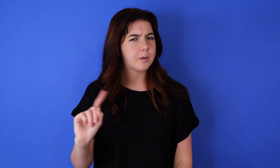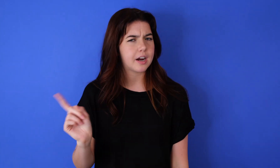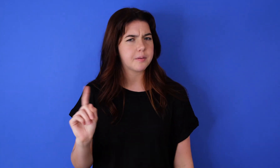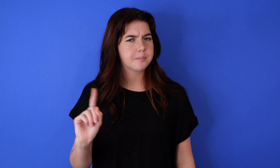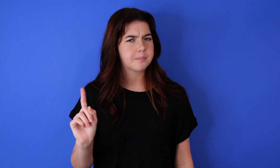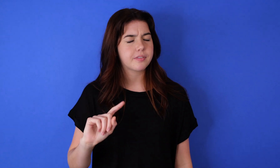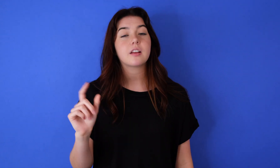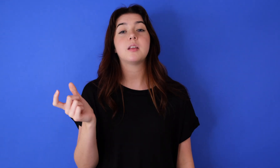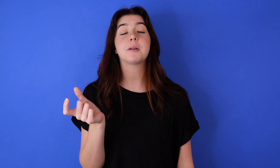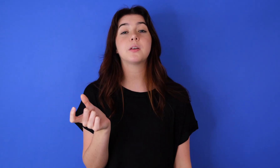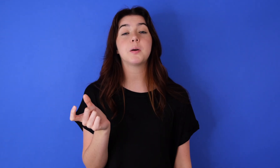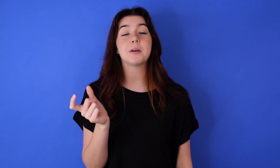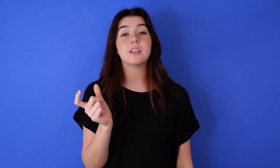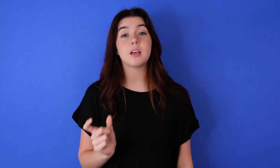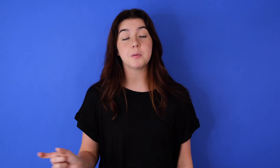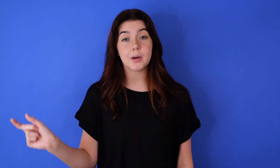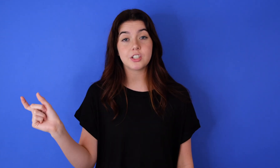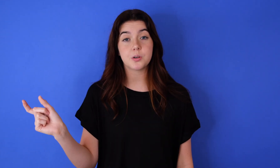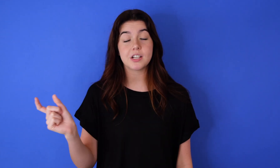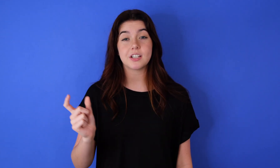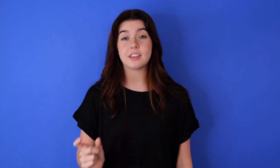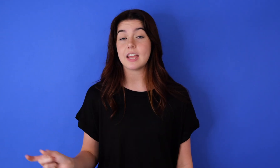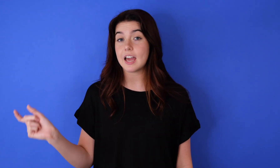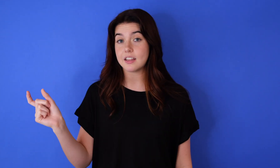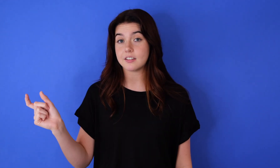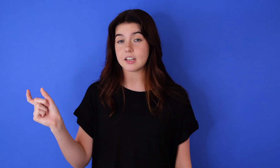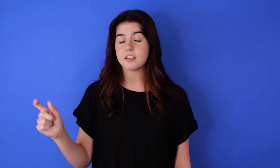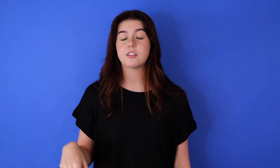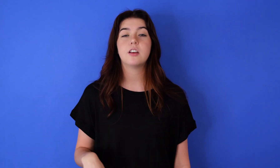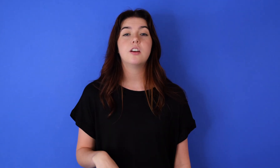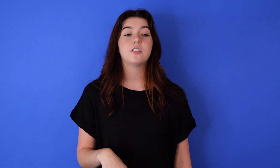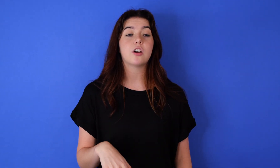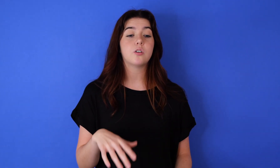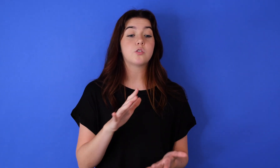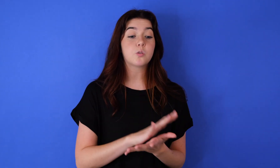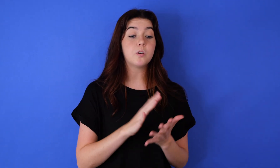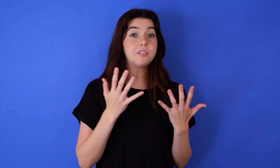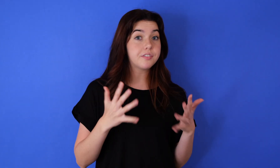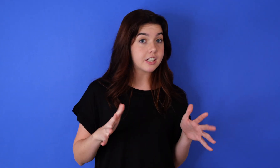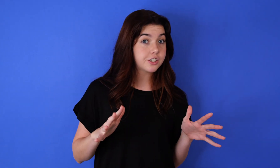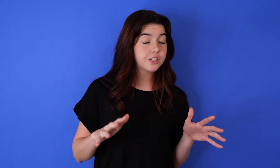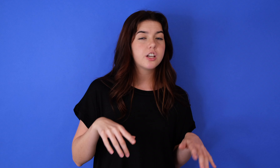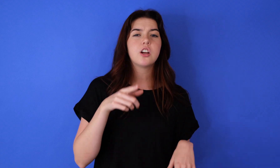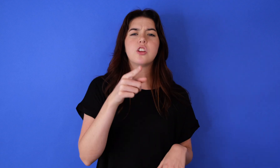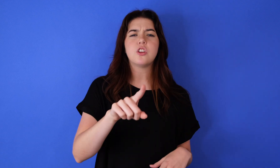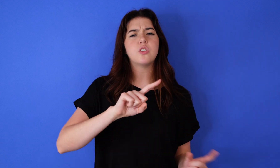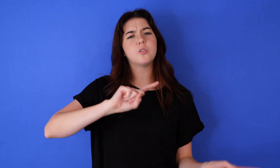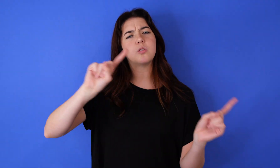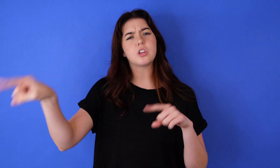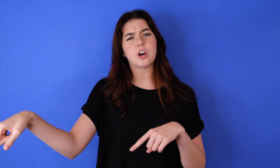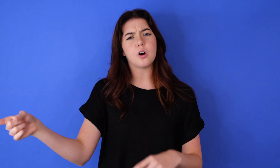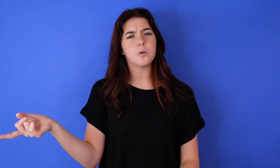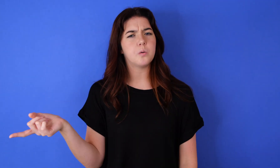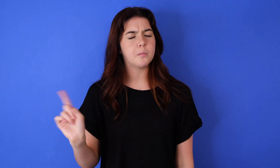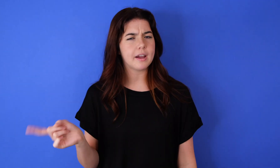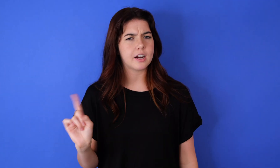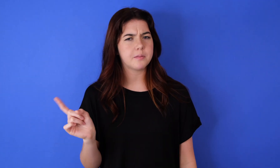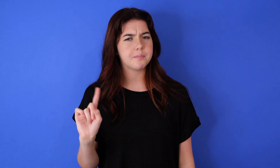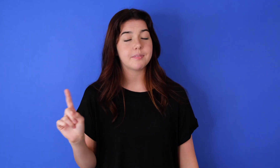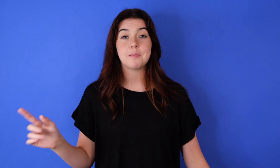where. Typically we put the WH question at the end of the sentence. So school fish, you go where? And maybe